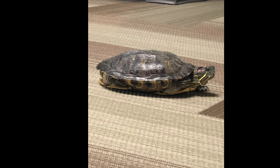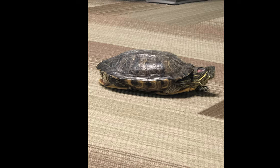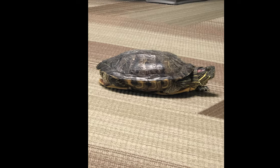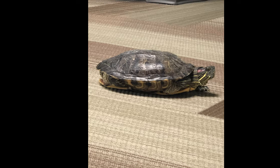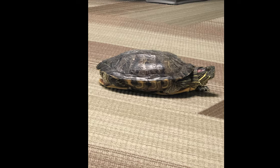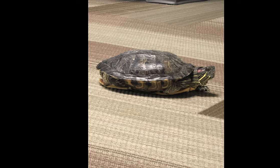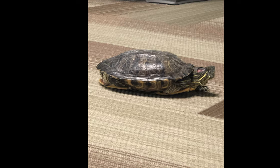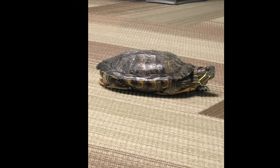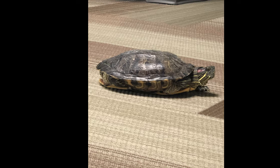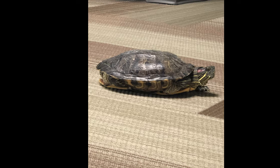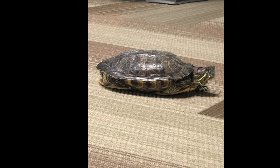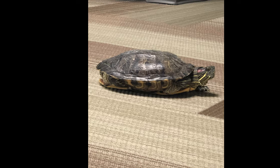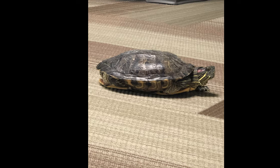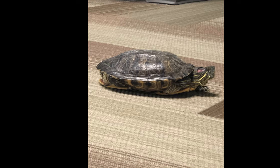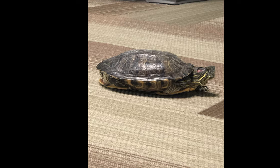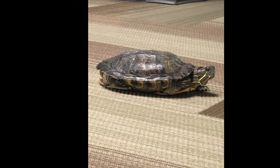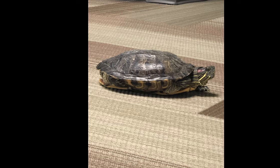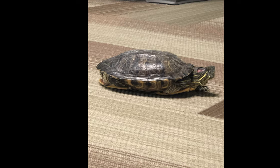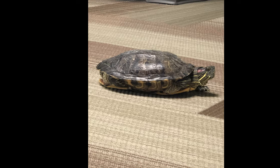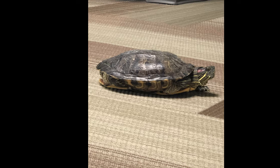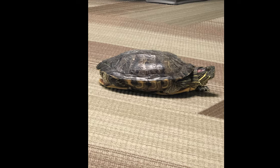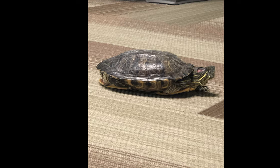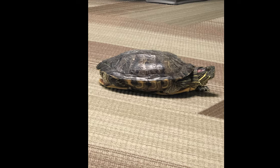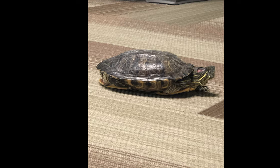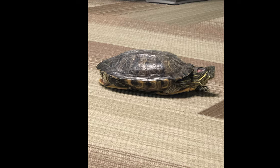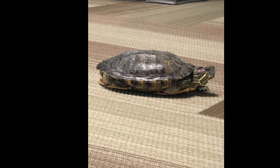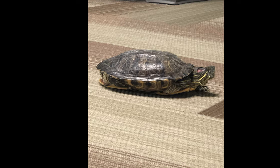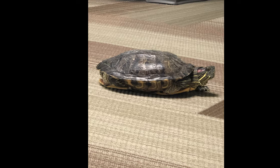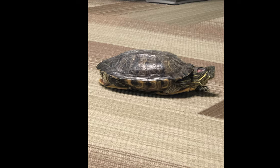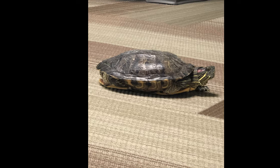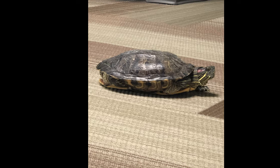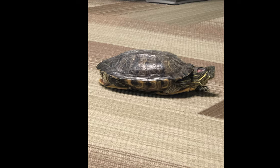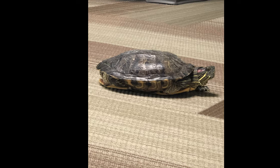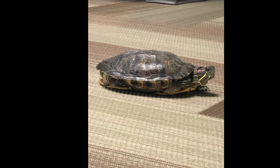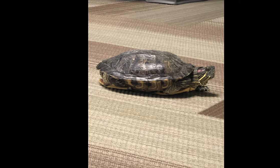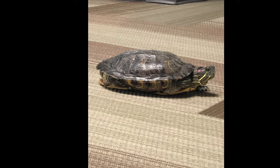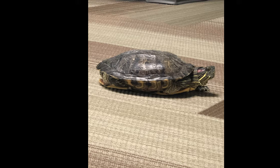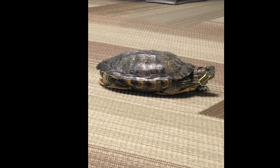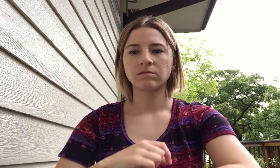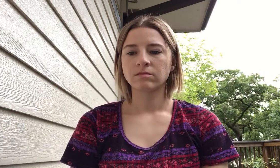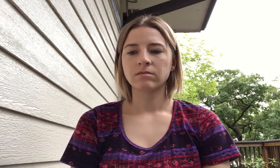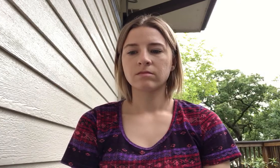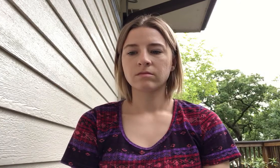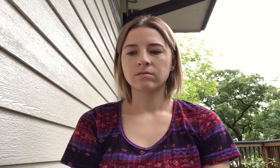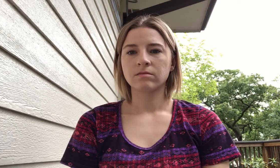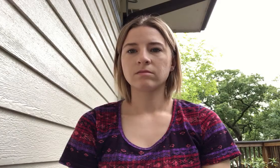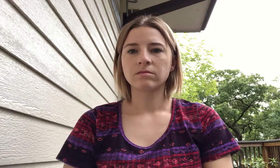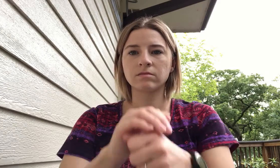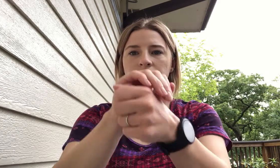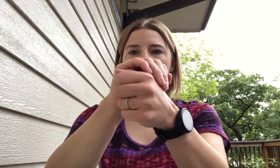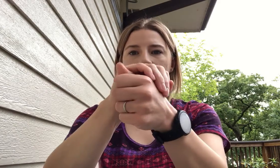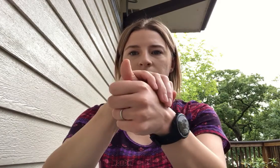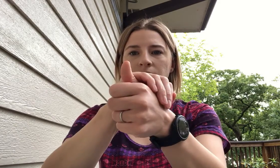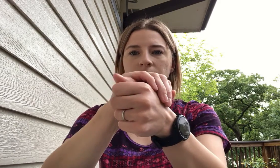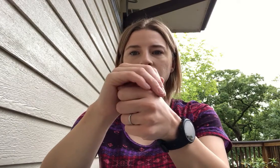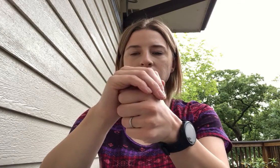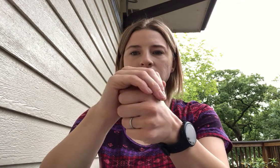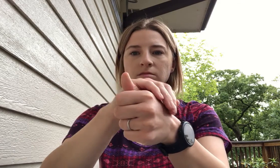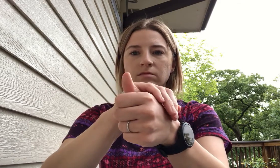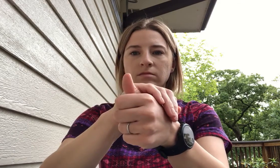To sign turtle, there's 2 ways to try. First, make a fist with your thumb over your index finger. Cover your fist with your other hand and